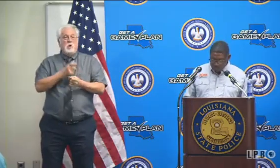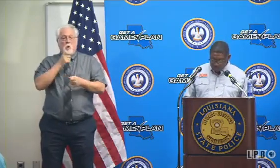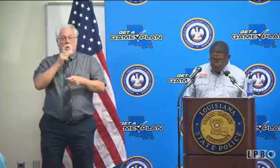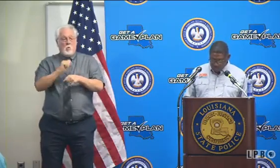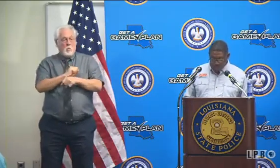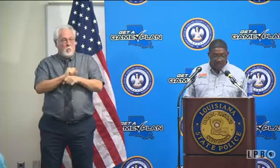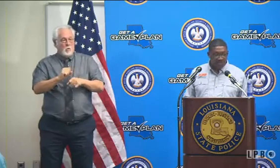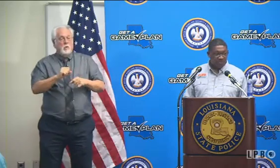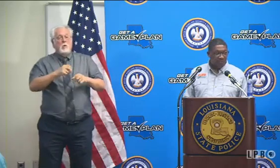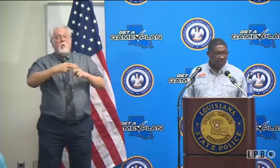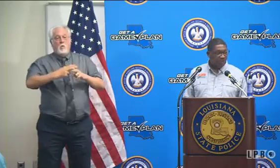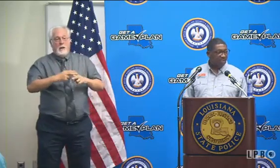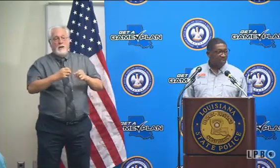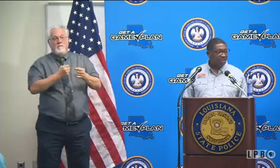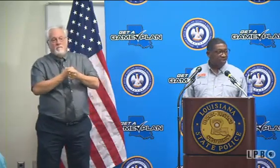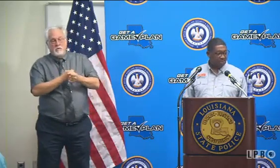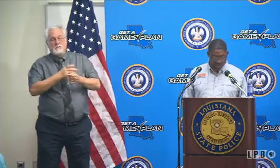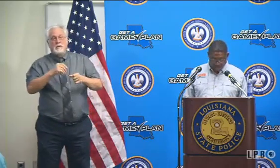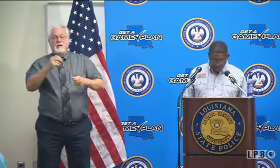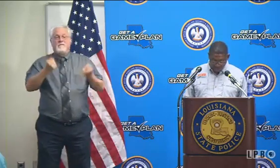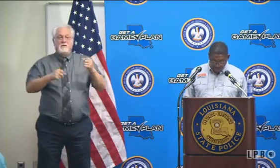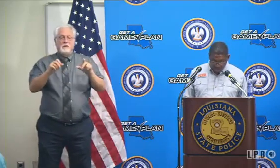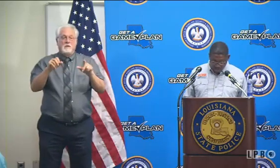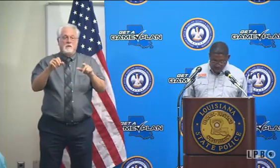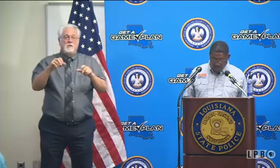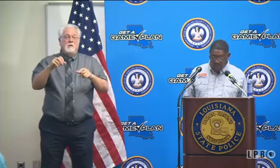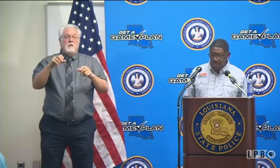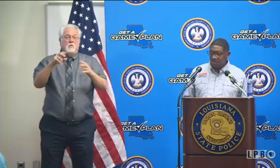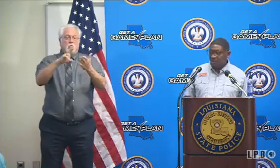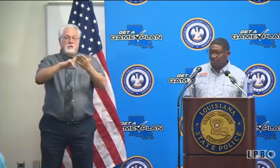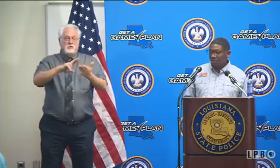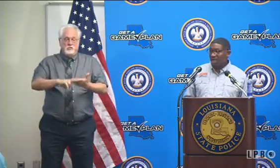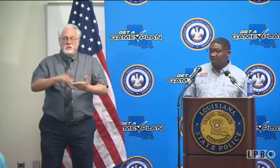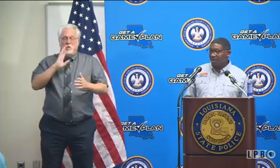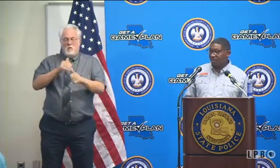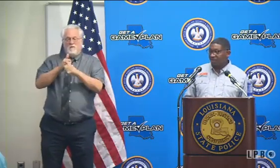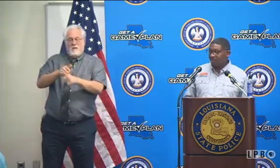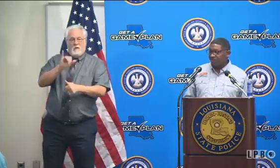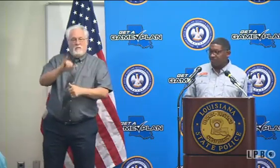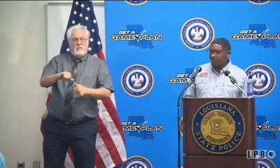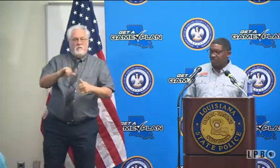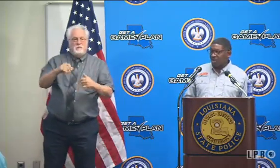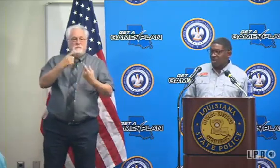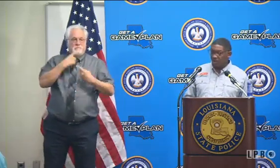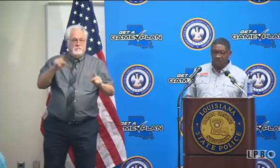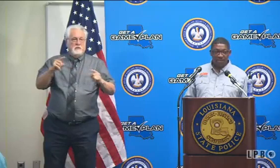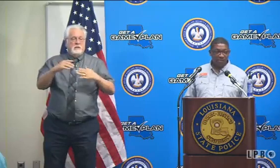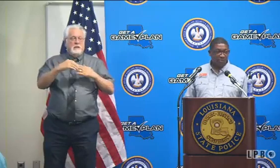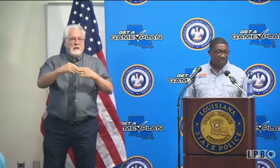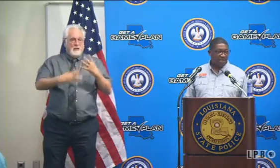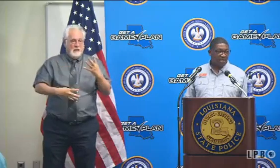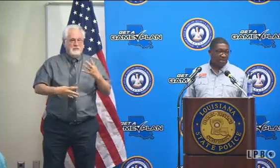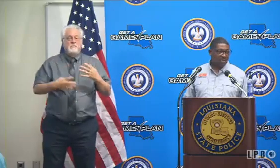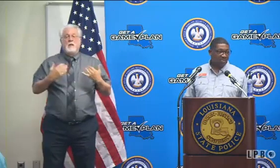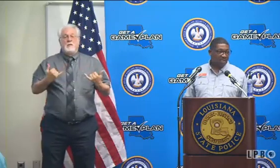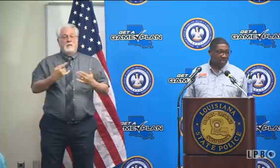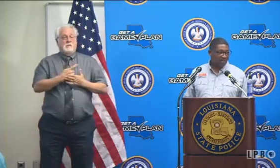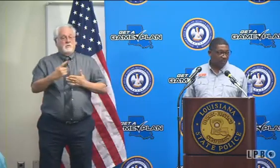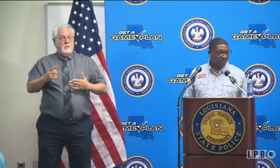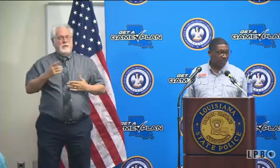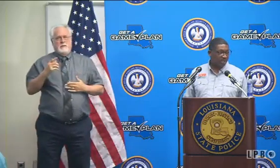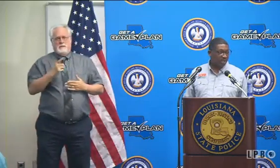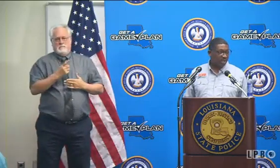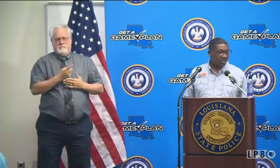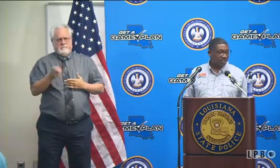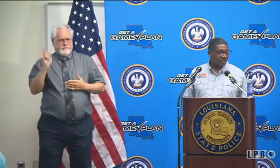weight enforcement and vehicle regulations are going to be adhering to those guidelines. Earlier this week, late